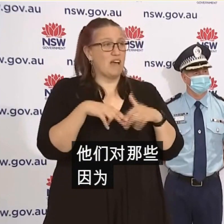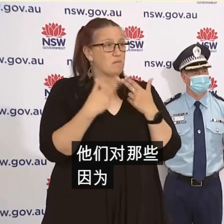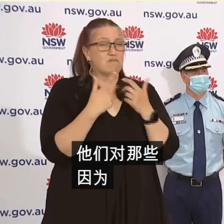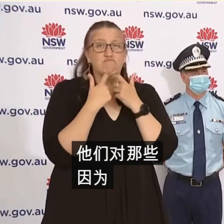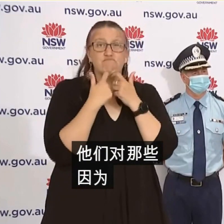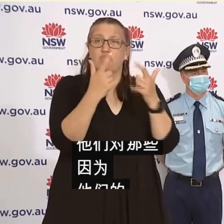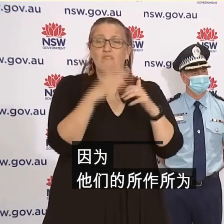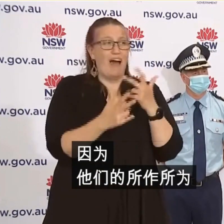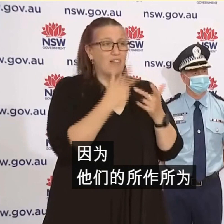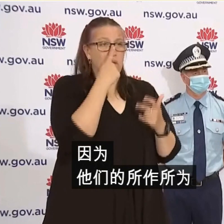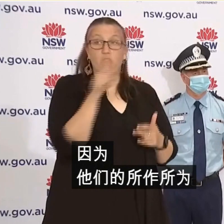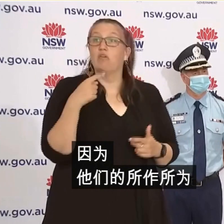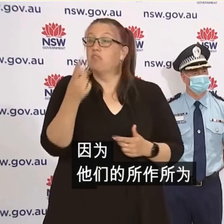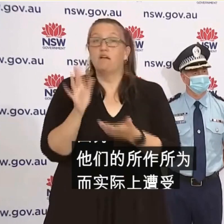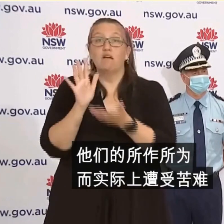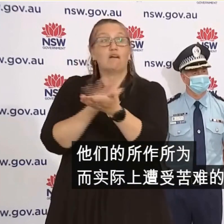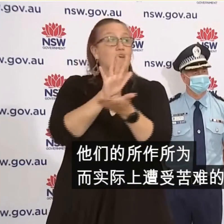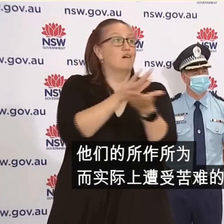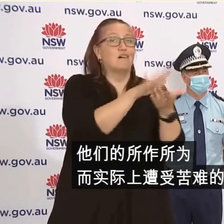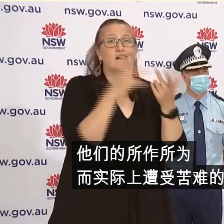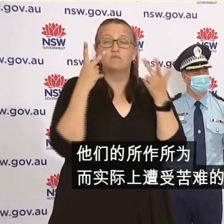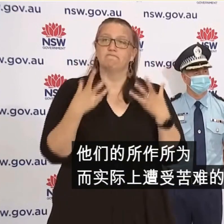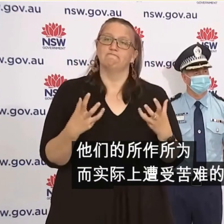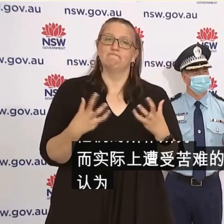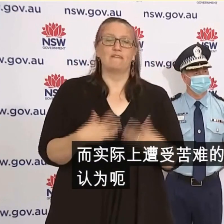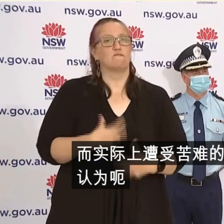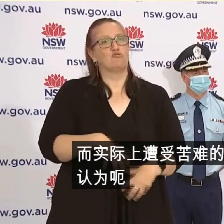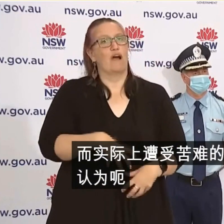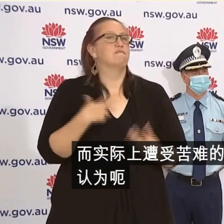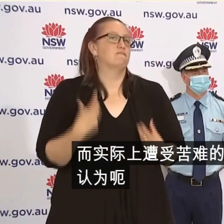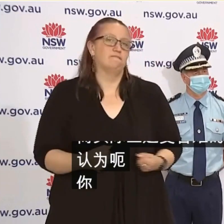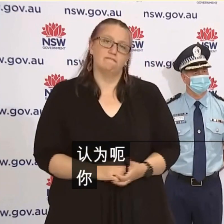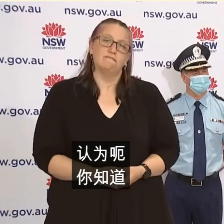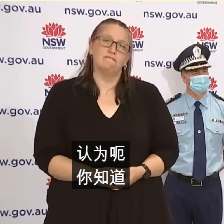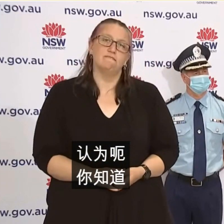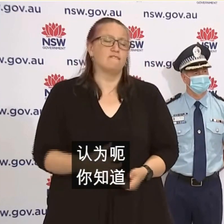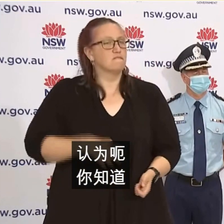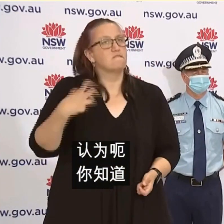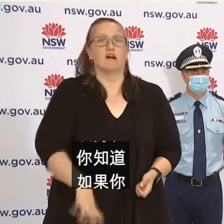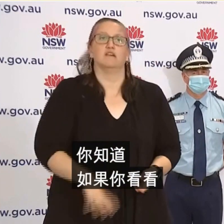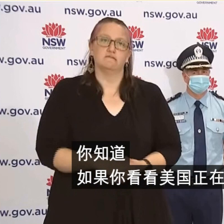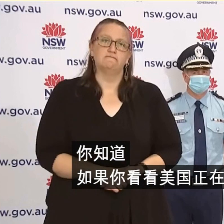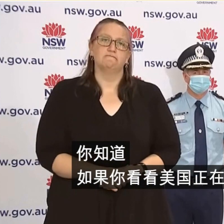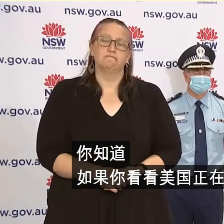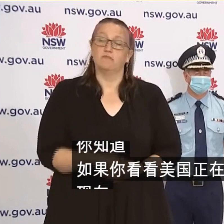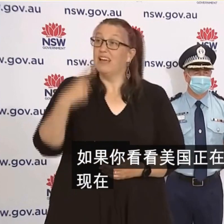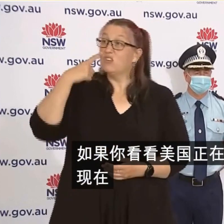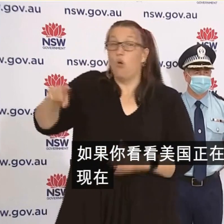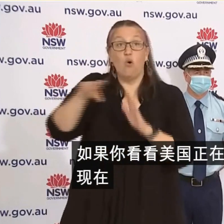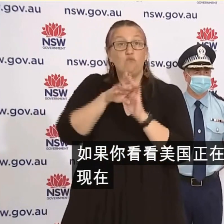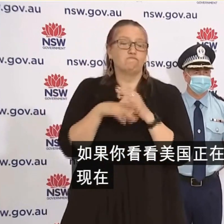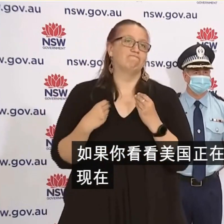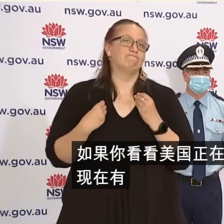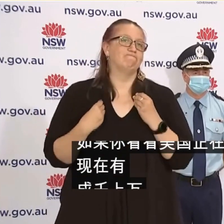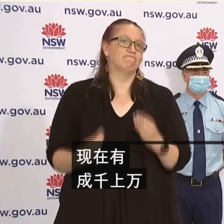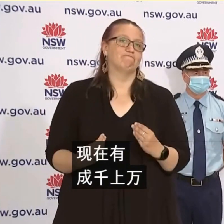actually suffering because of what they're doing. That is really frustrating. And I think that, there's, if you look at what's happening in the United